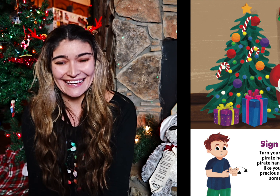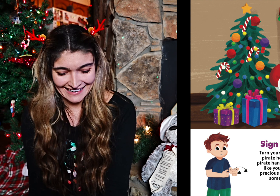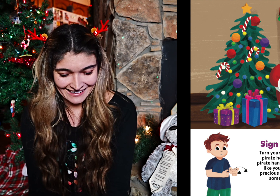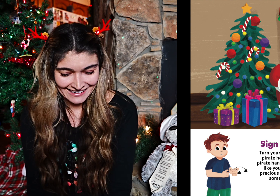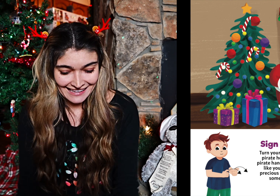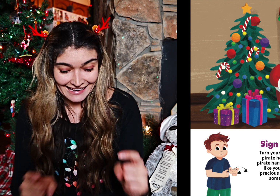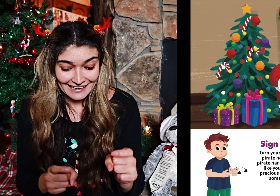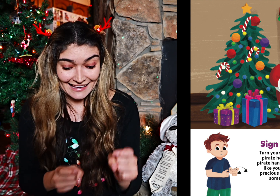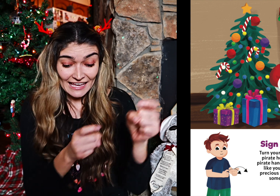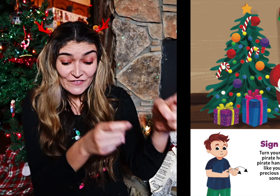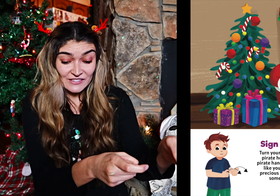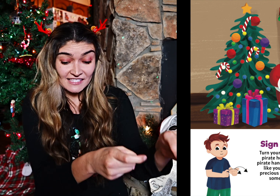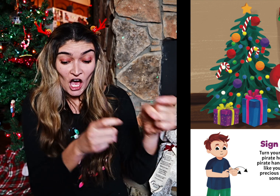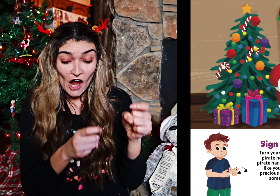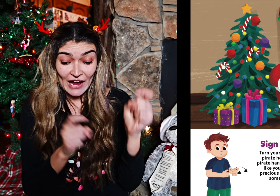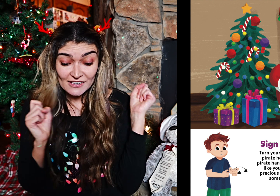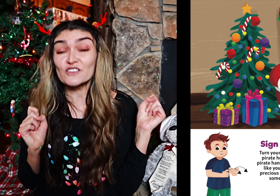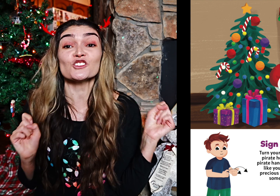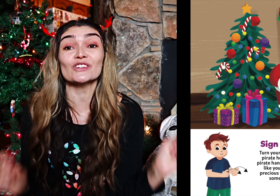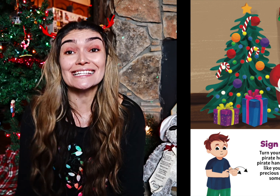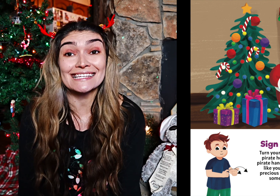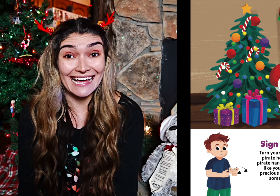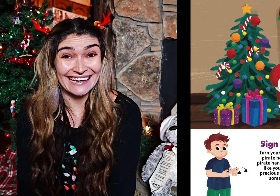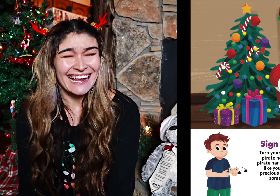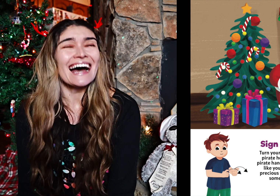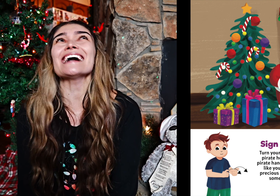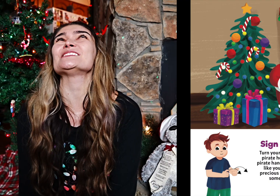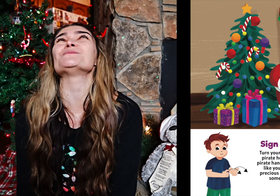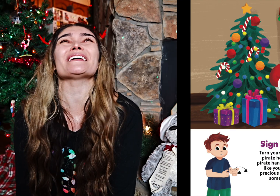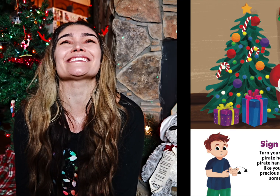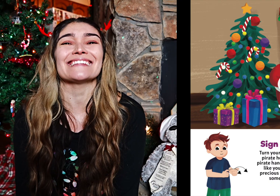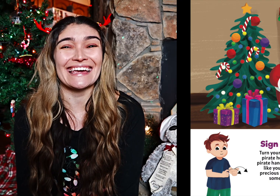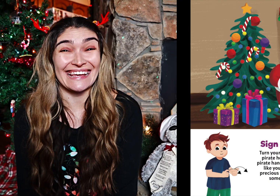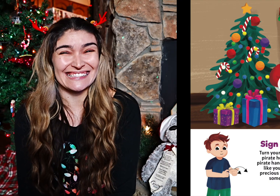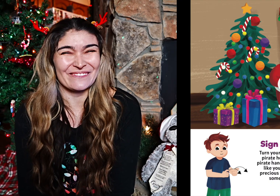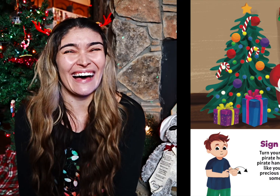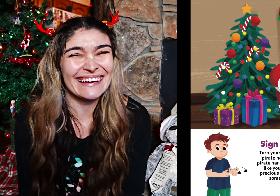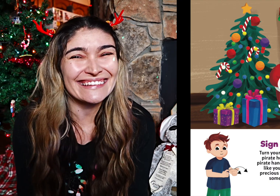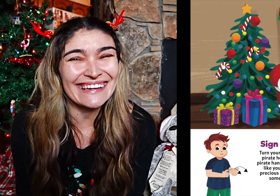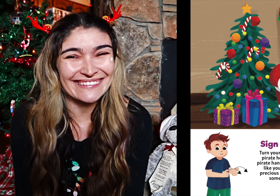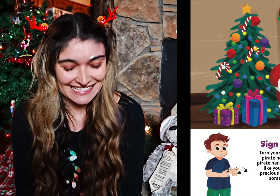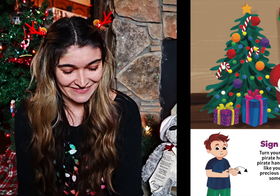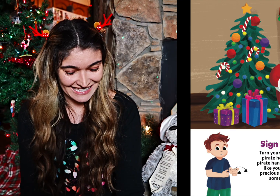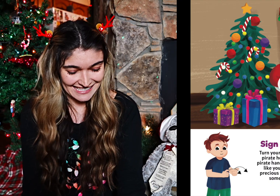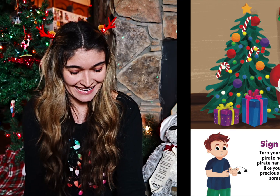begin. Gifts are under the tree tonight, a special night. It's finally Christmas